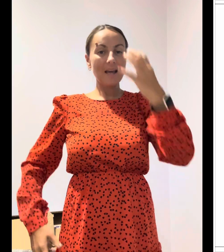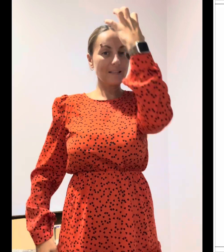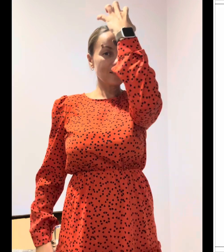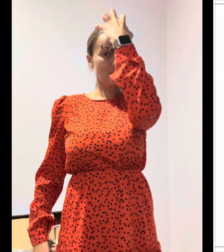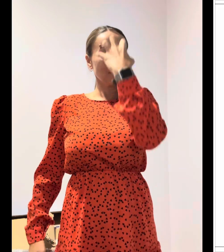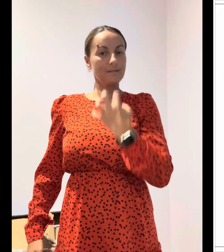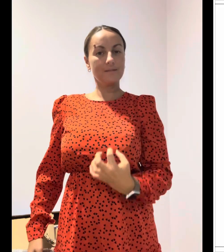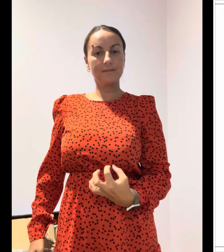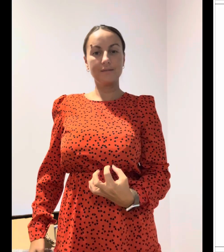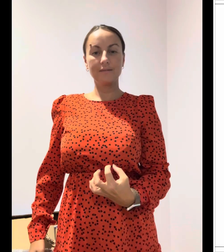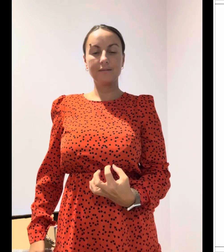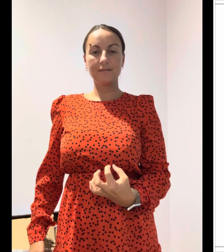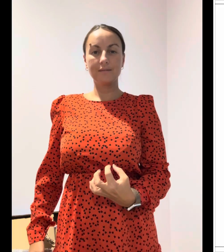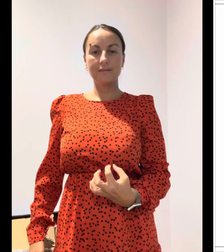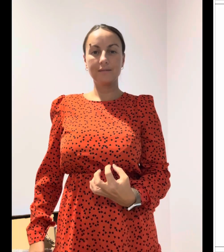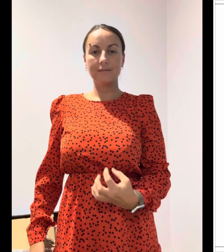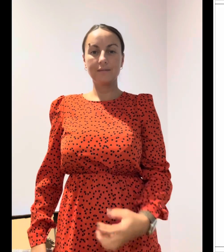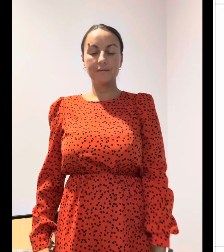Skeleton,